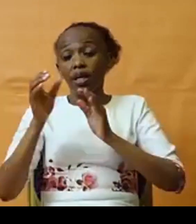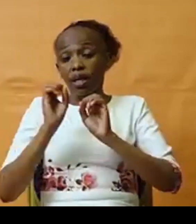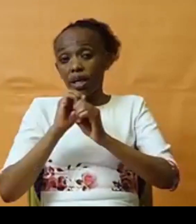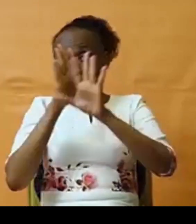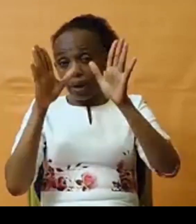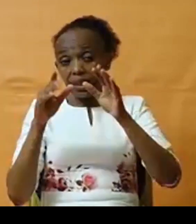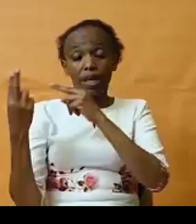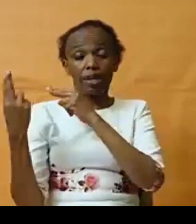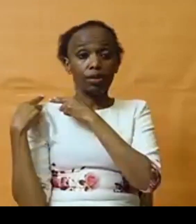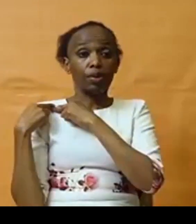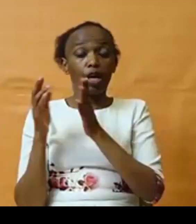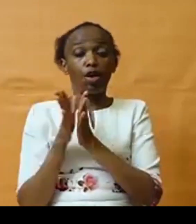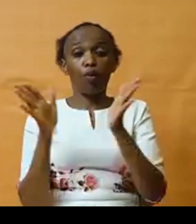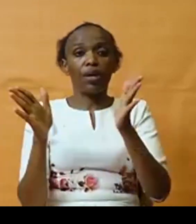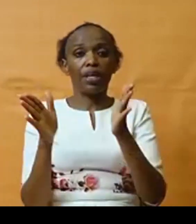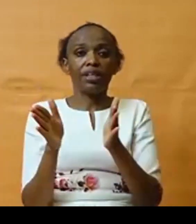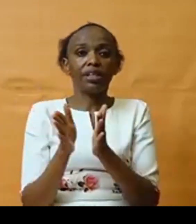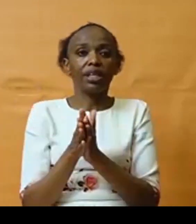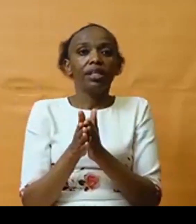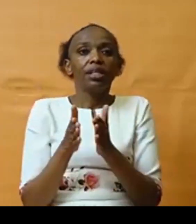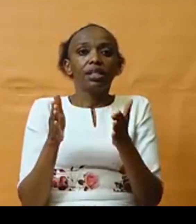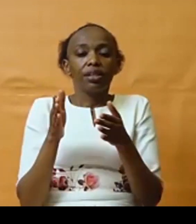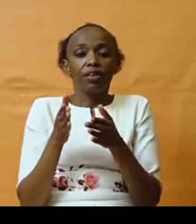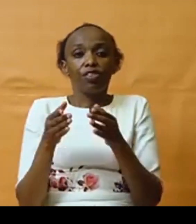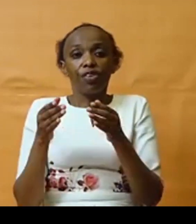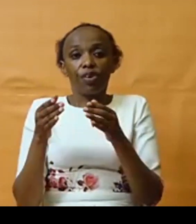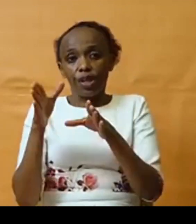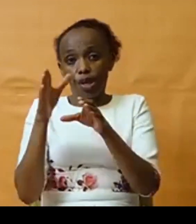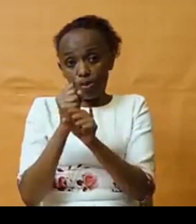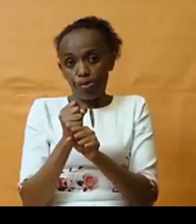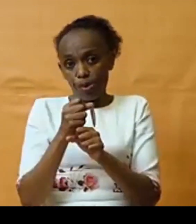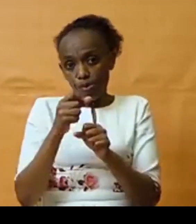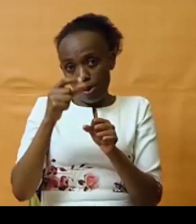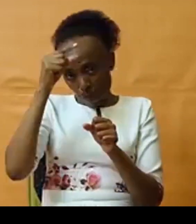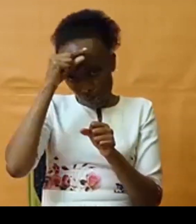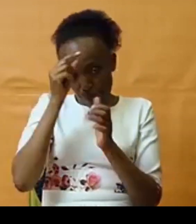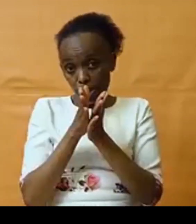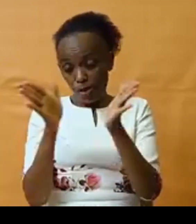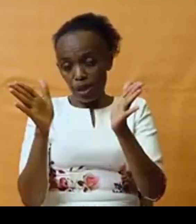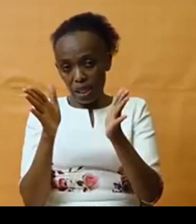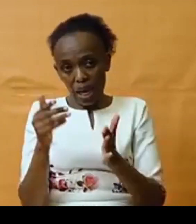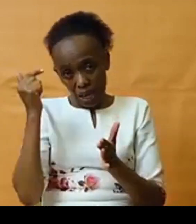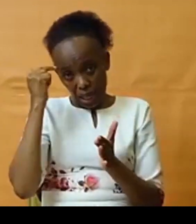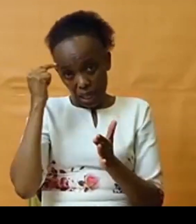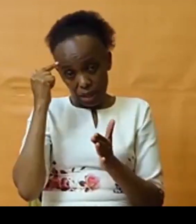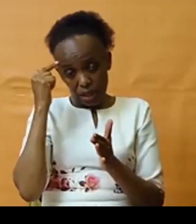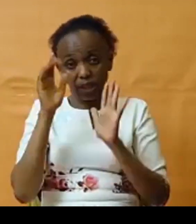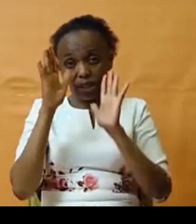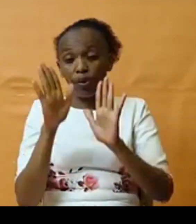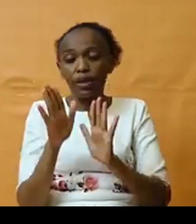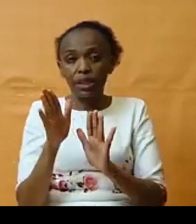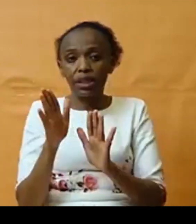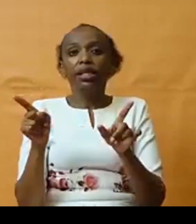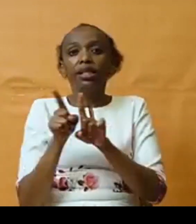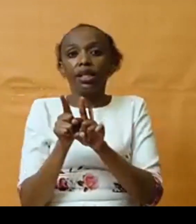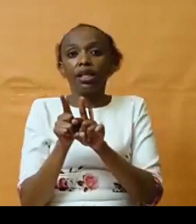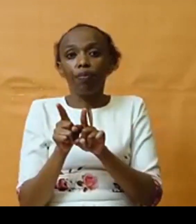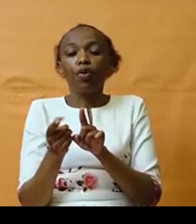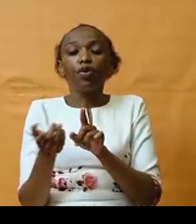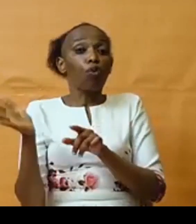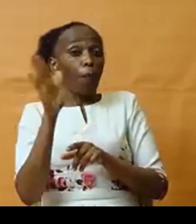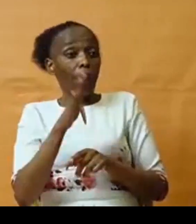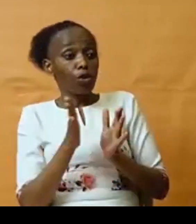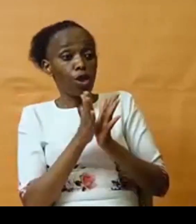it will foster a social cohesion and trust in public governance. And I think it's important because it links also back to the opening statement